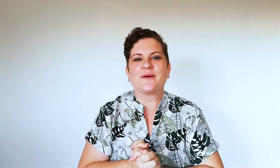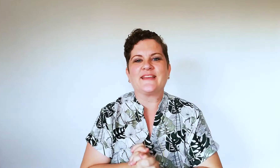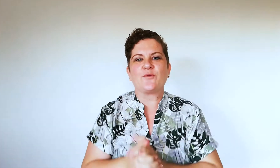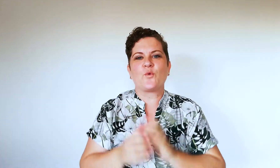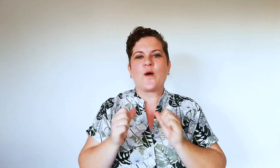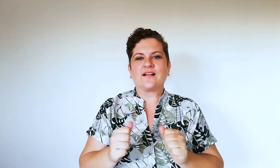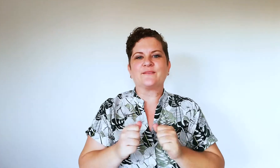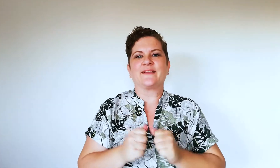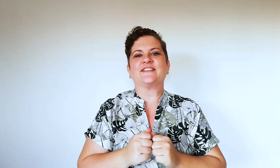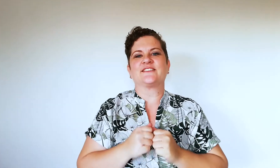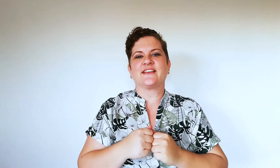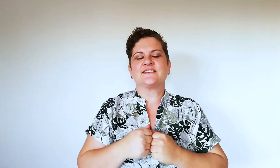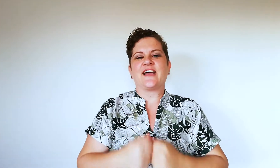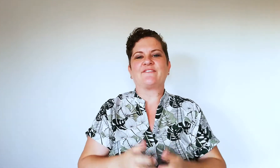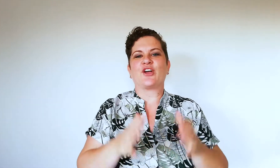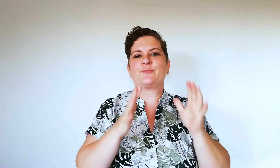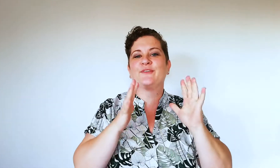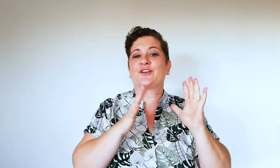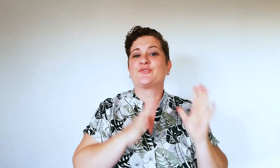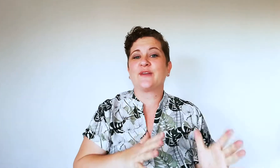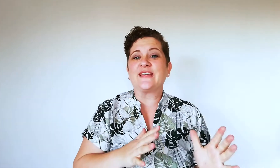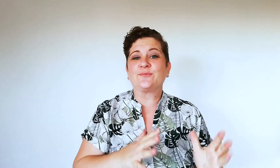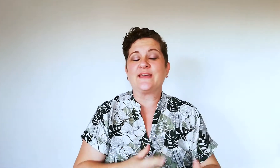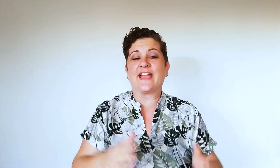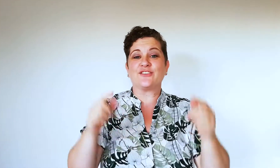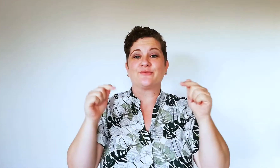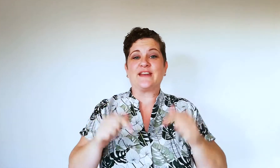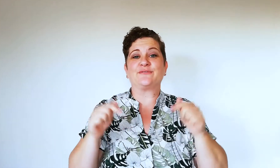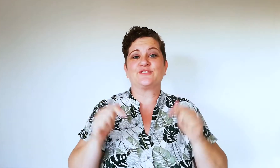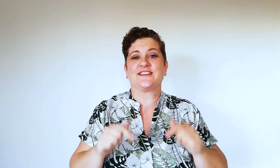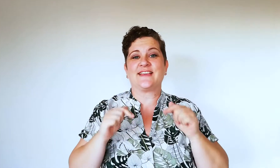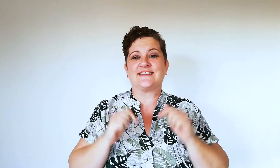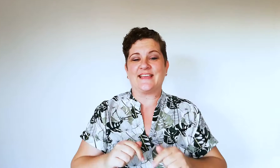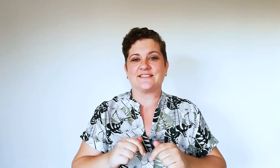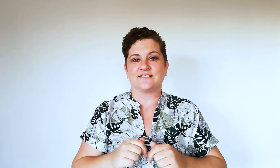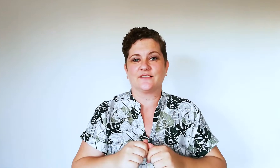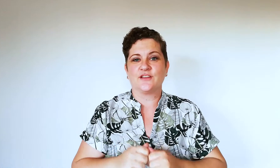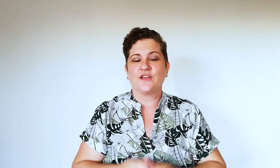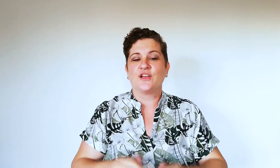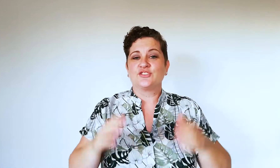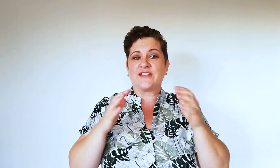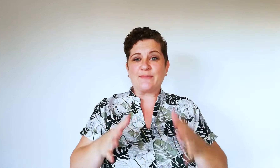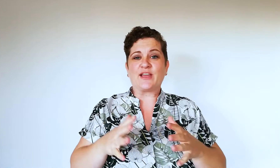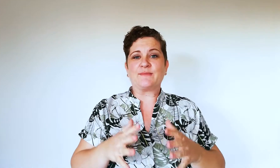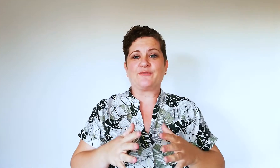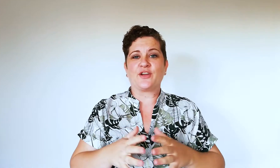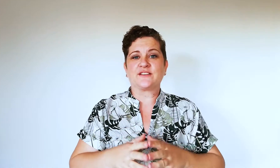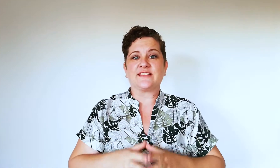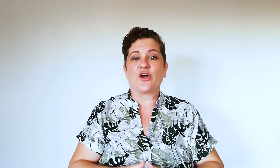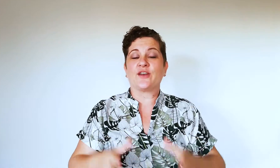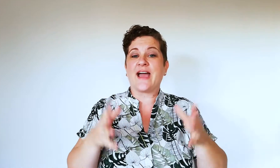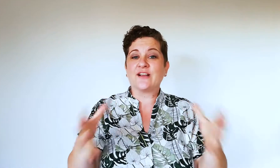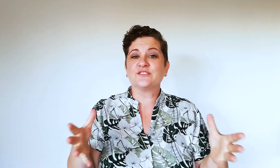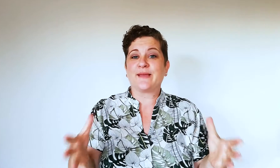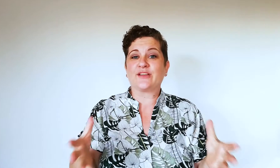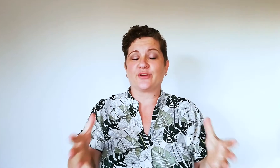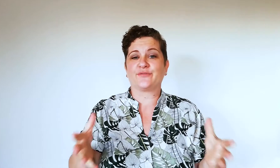everybody, welcome again to Kids Alive. I hope you've had a great week and you're ready for today's lesson. Today we're going to be focusing on how to make good